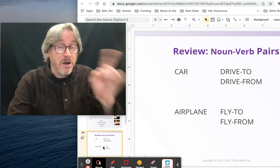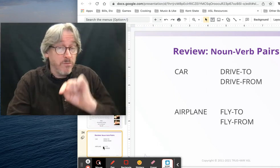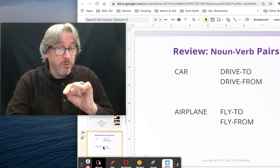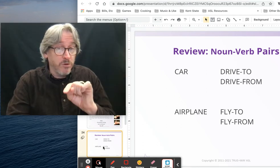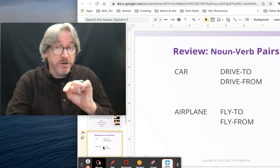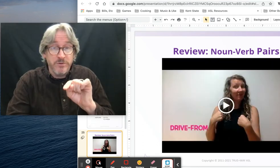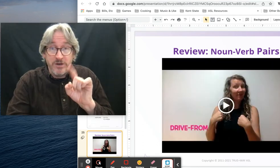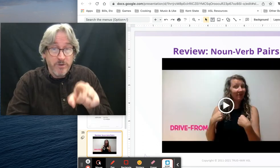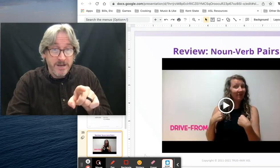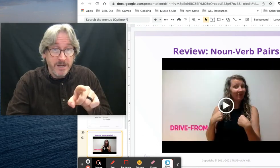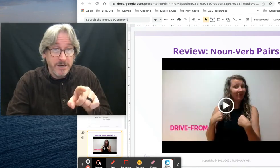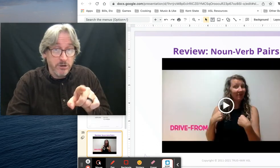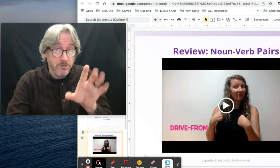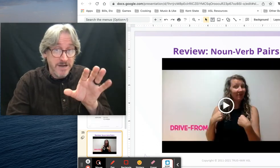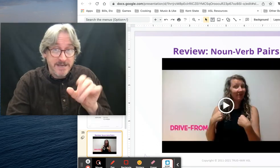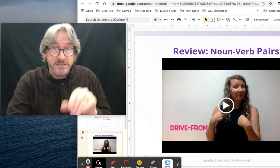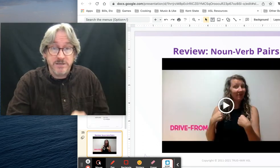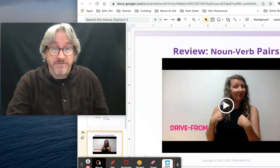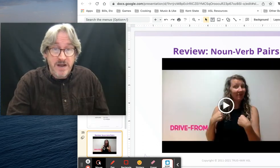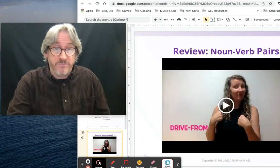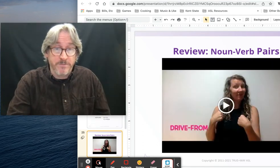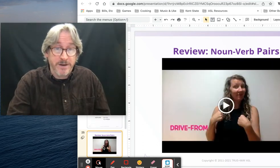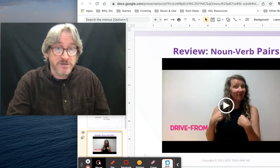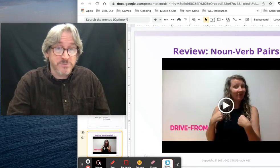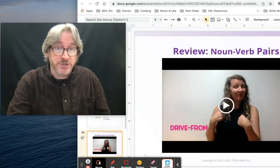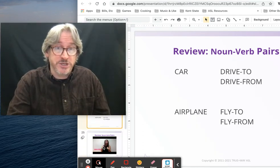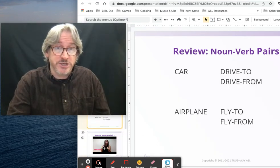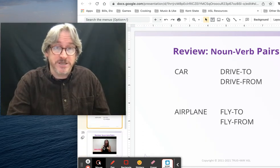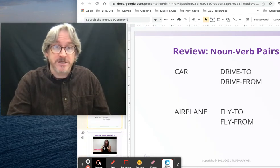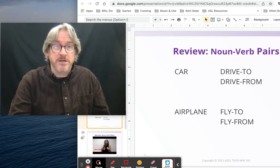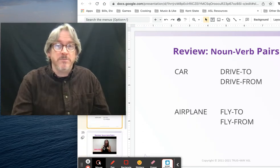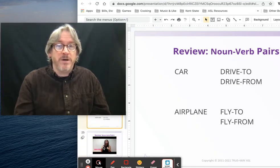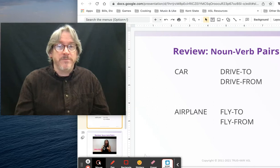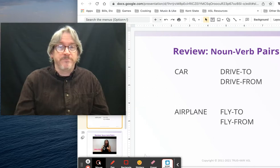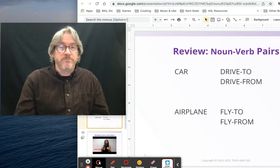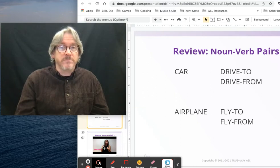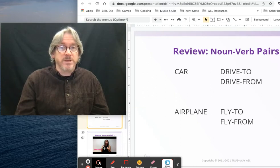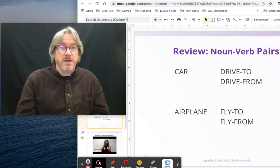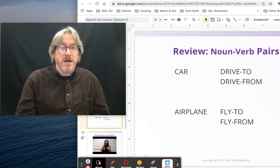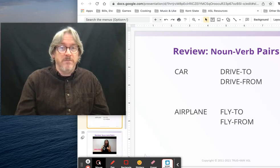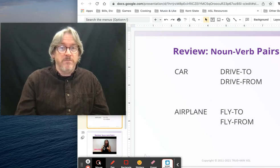So we're going to do a video right here next of the noun verb pairs where she shows it, but